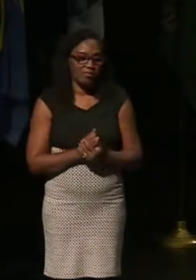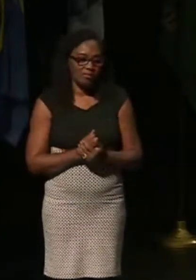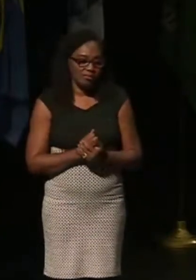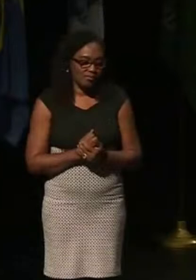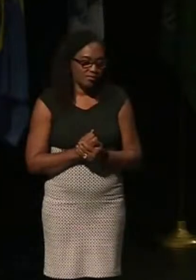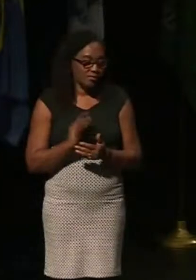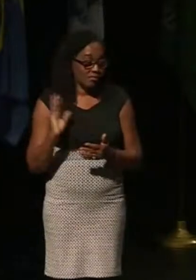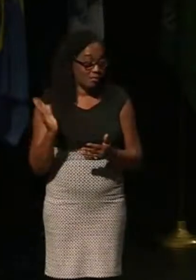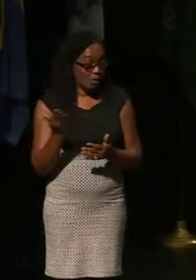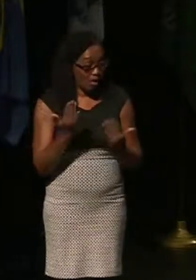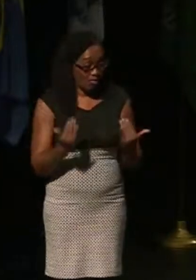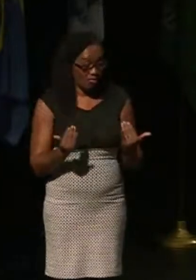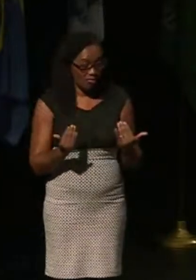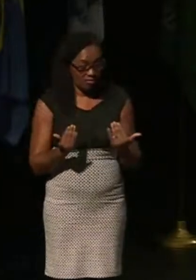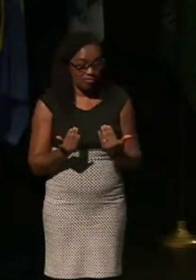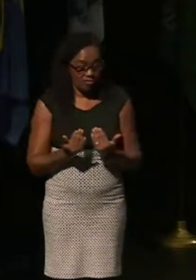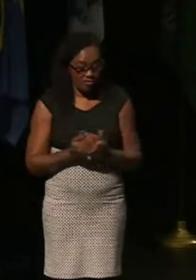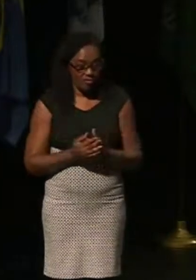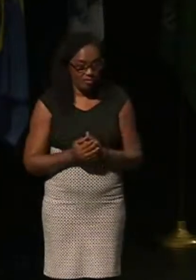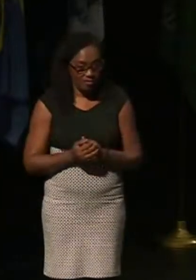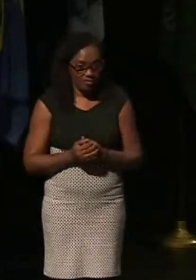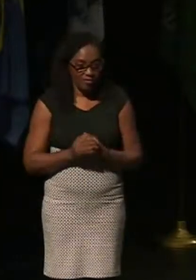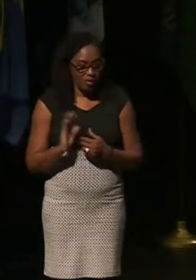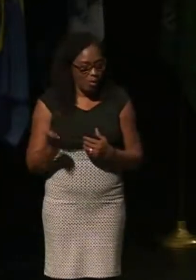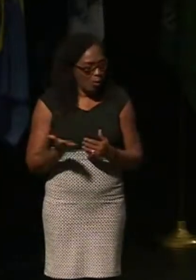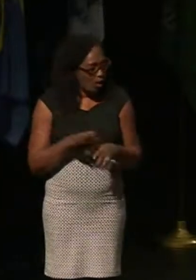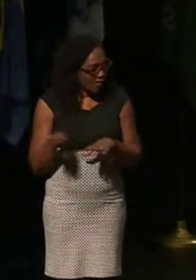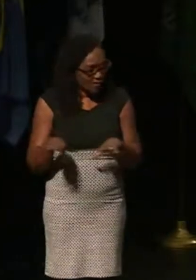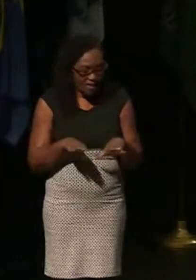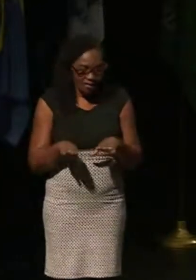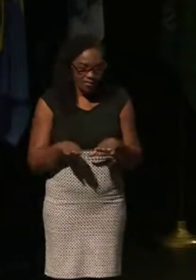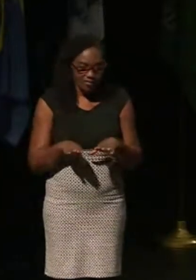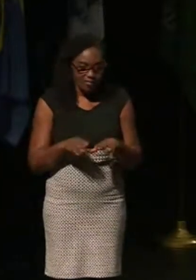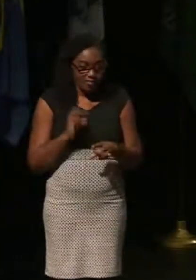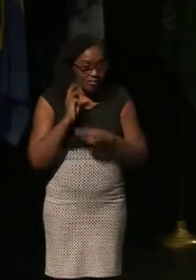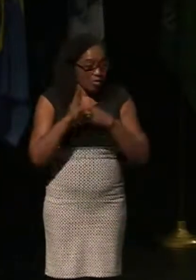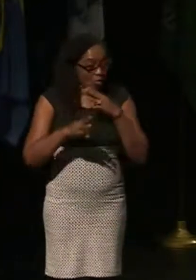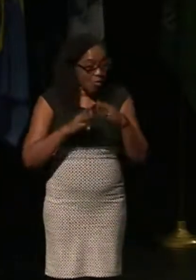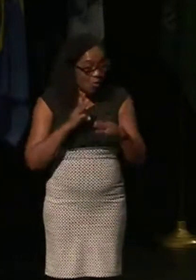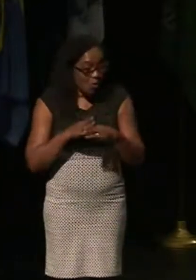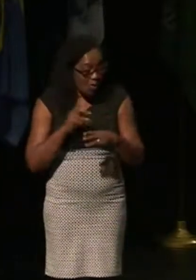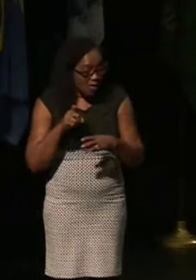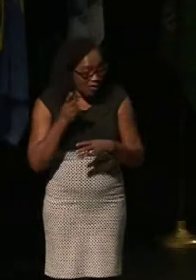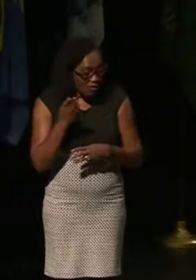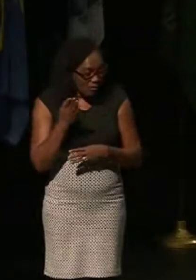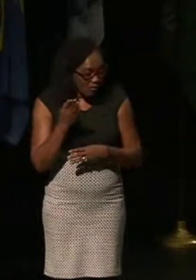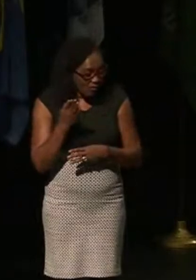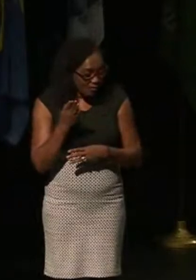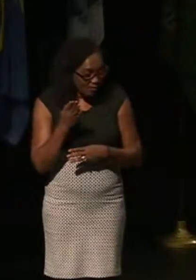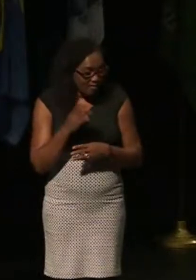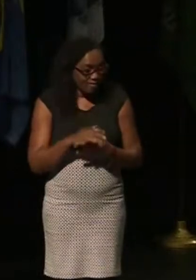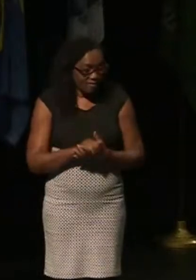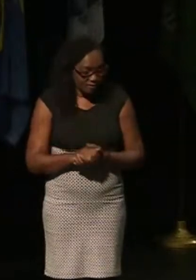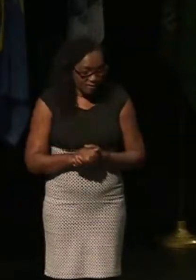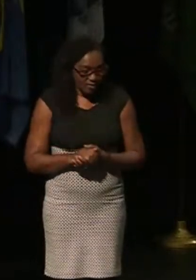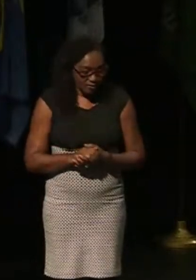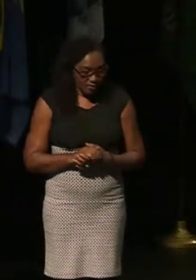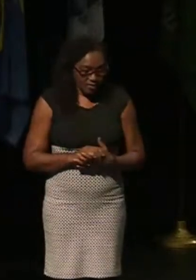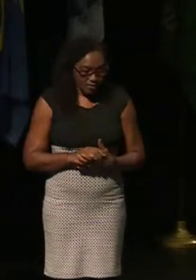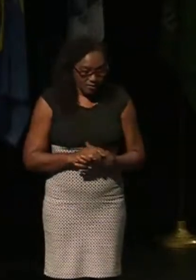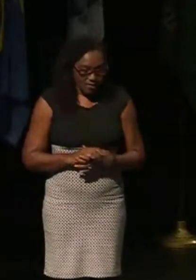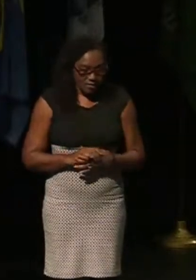technicians, educators, policymakers, and so on. The world yearns for you. It is now up to you to add to that which